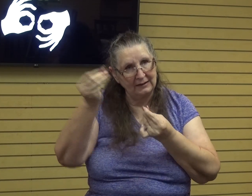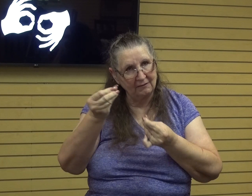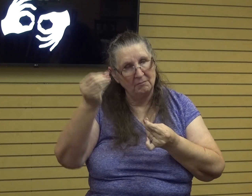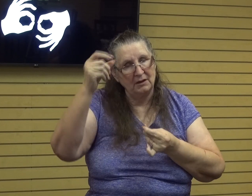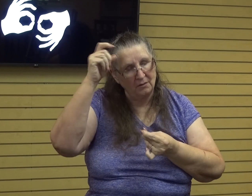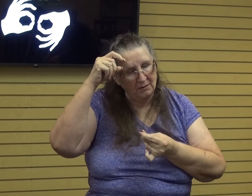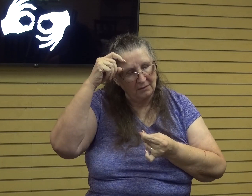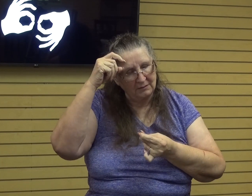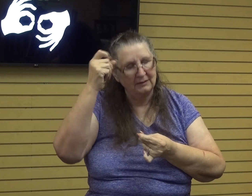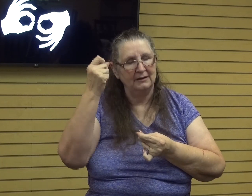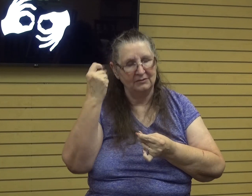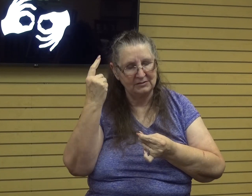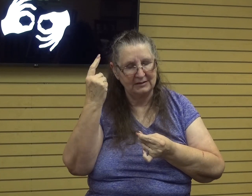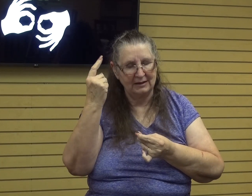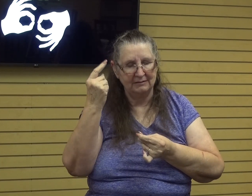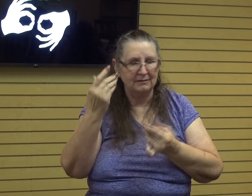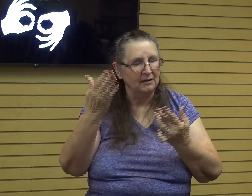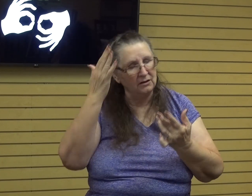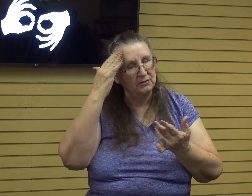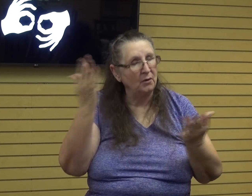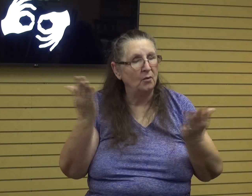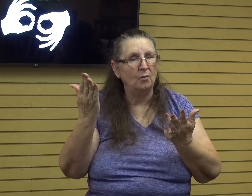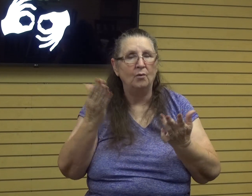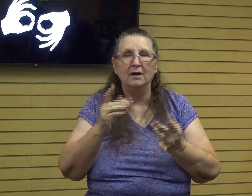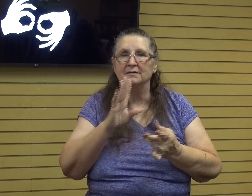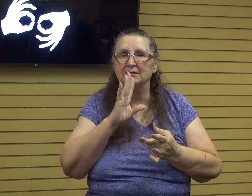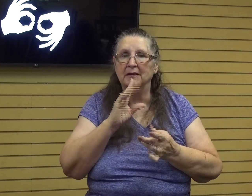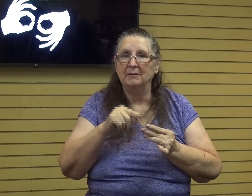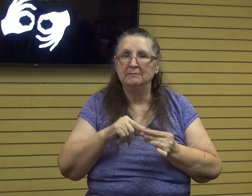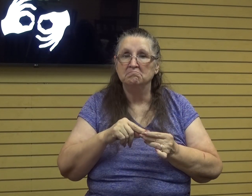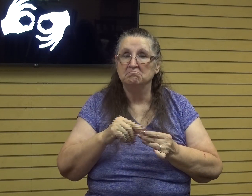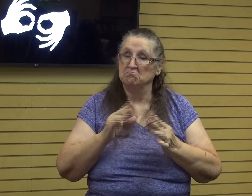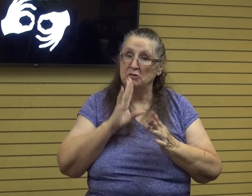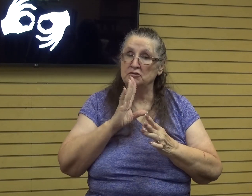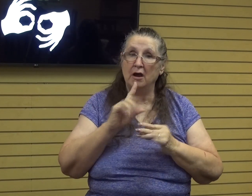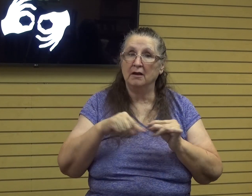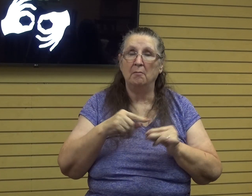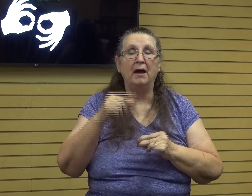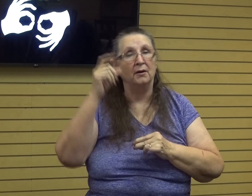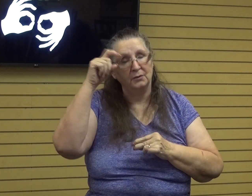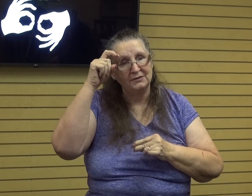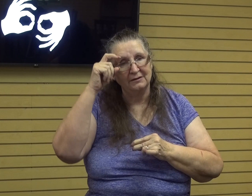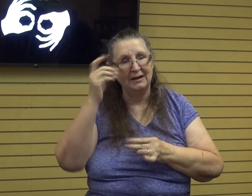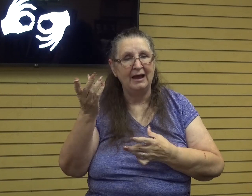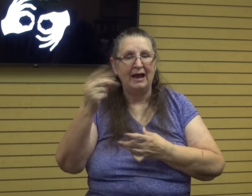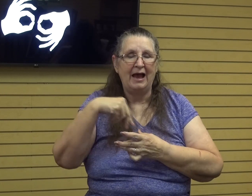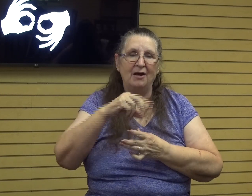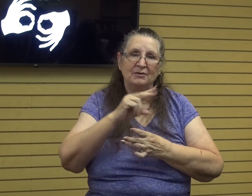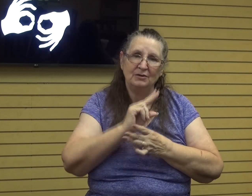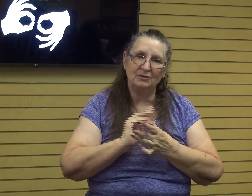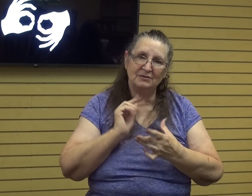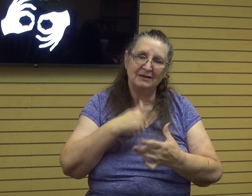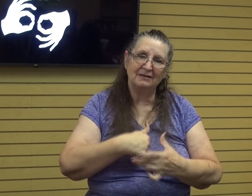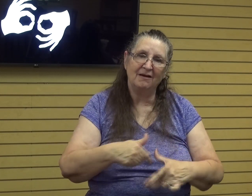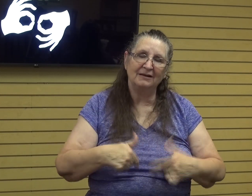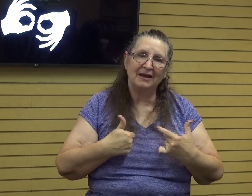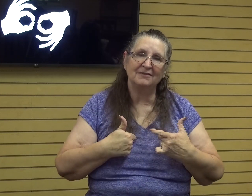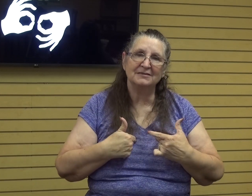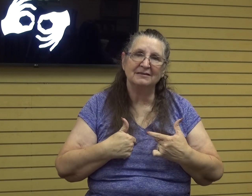to know what to talk about. And it hit me, like, let's just talk about wisdom and how it's applied in our lives. And God brought me to these couple verses that I